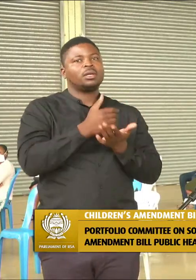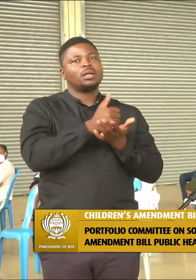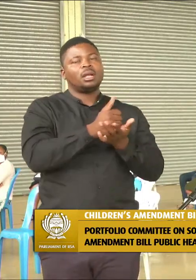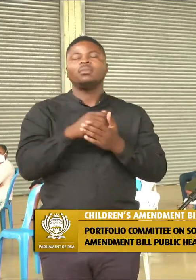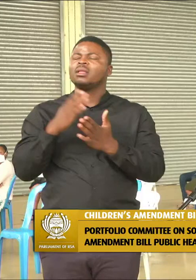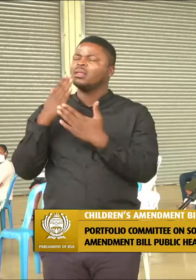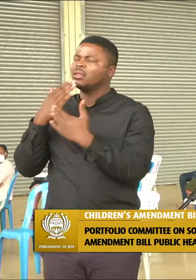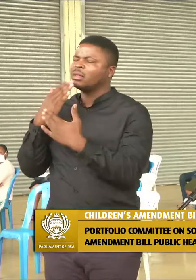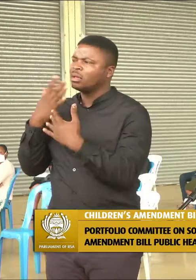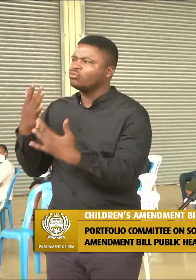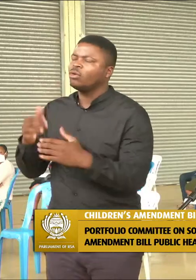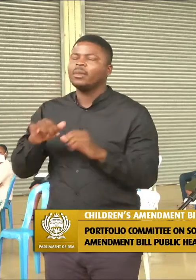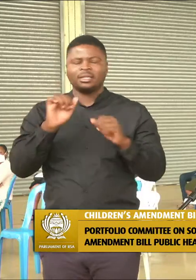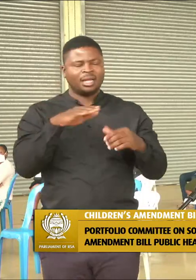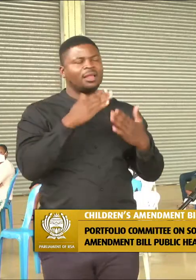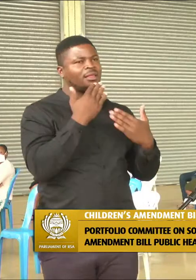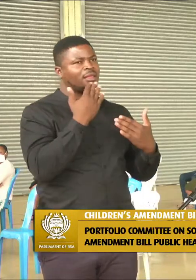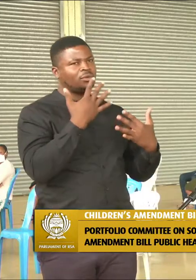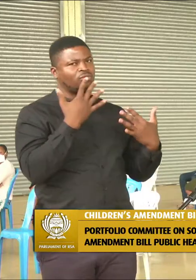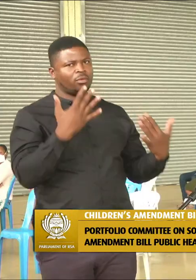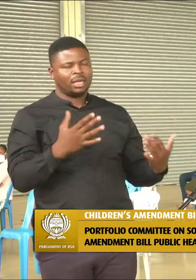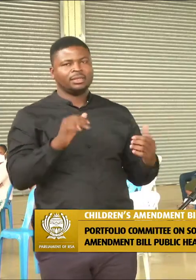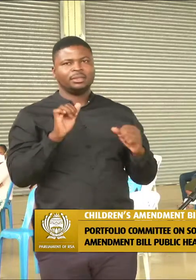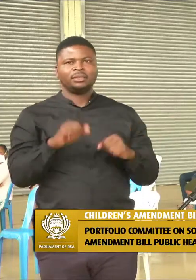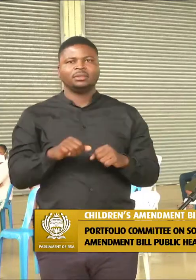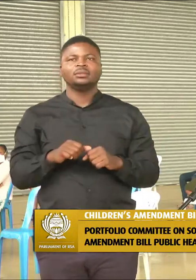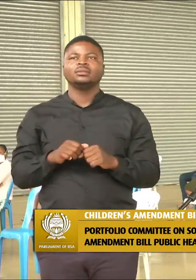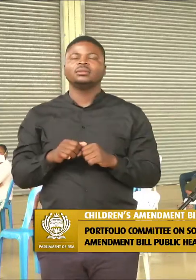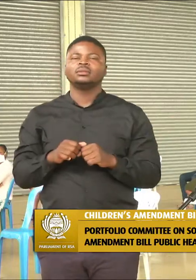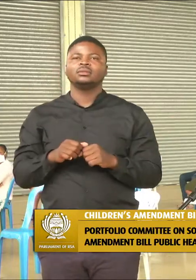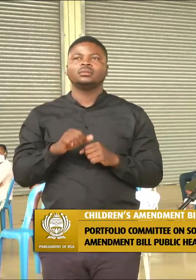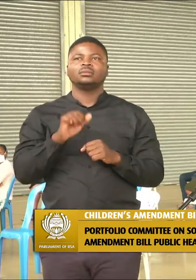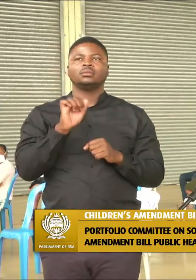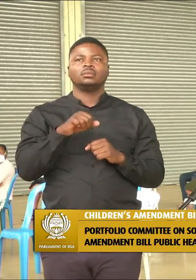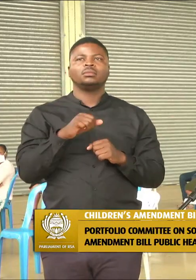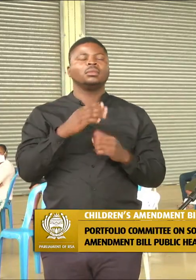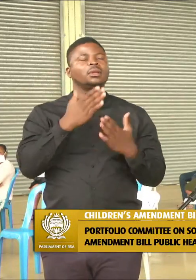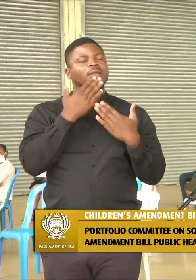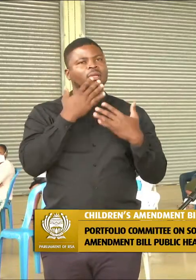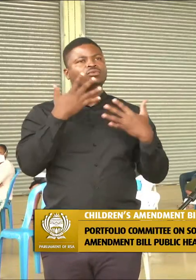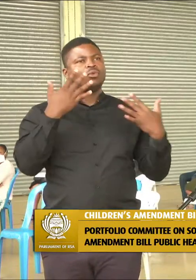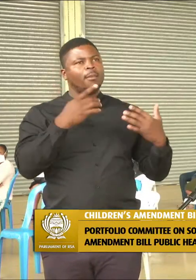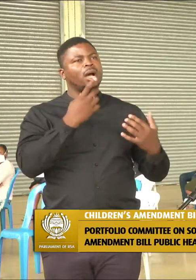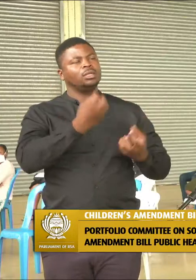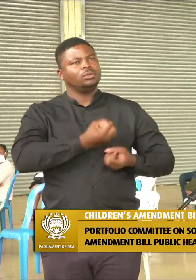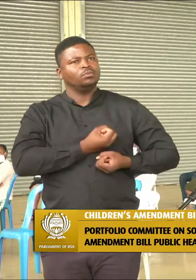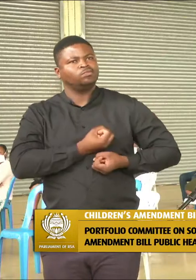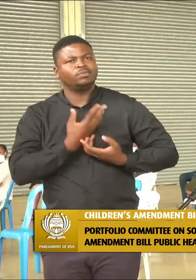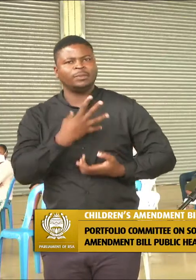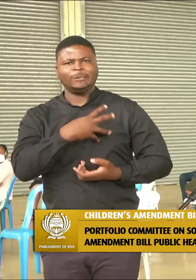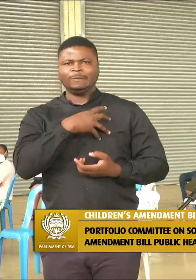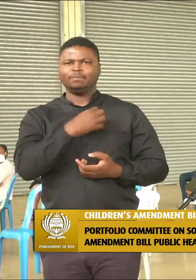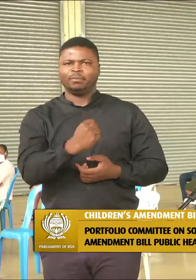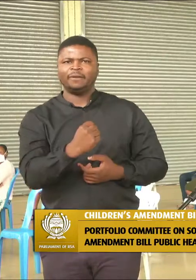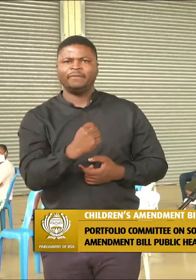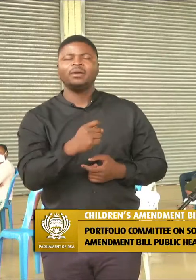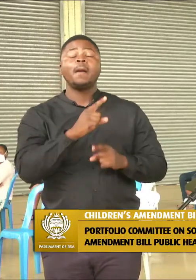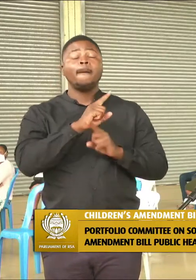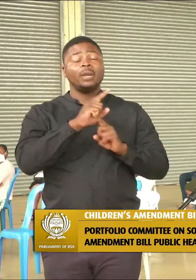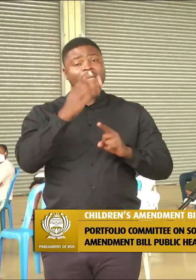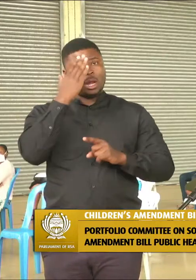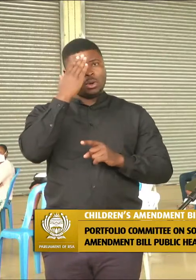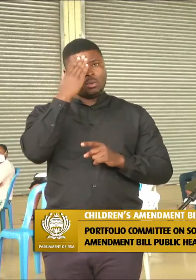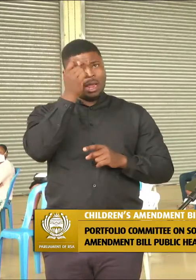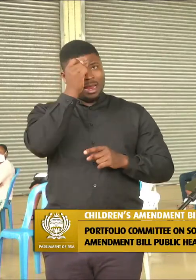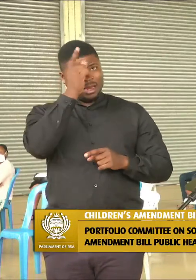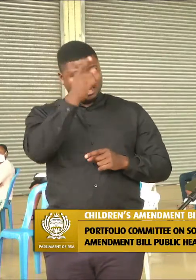you, ma'am. Khumbula ke, To be njengoba- so brave, uthethe and ukhulume nge-situation yakho, it is not easy.